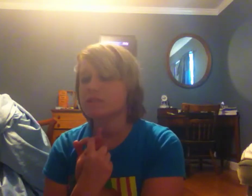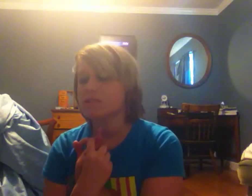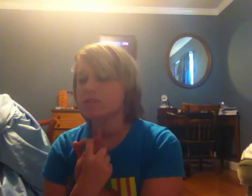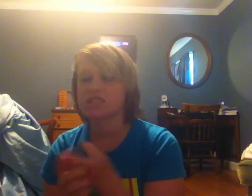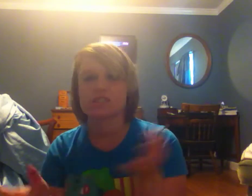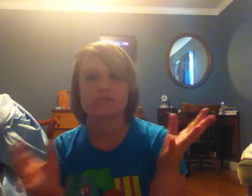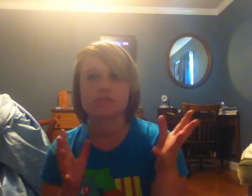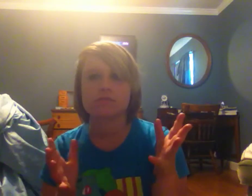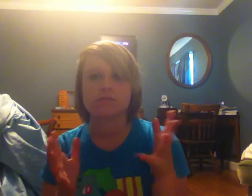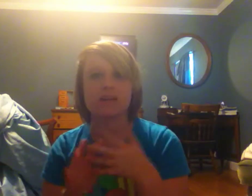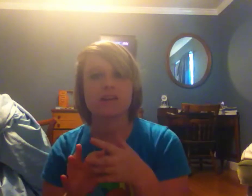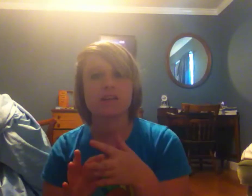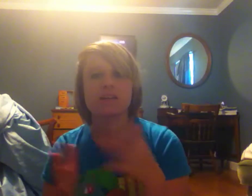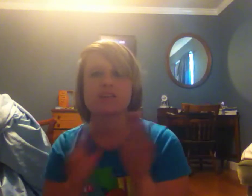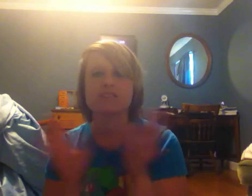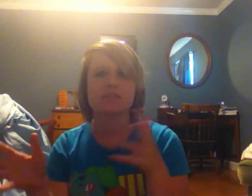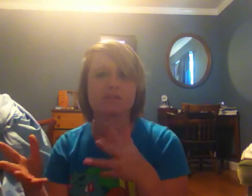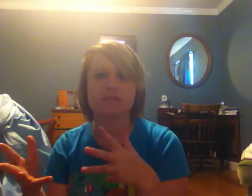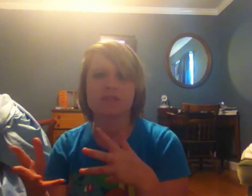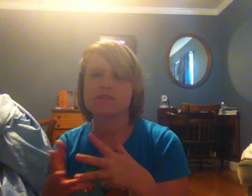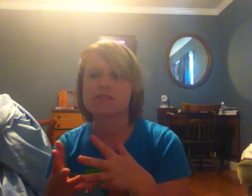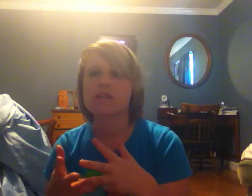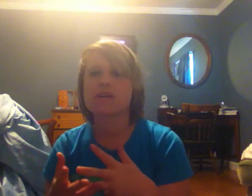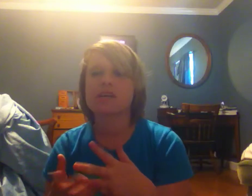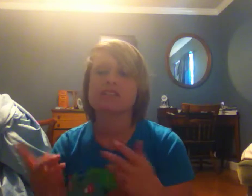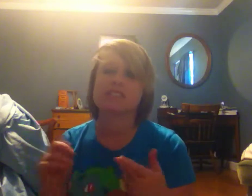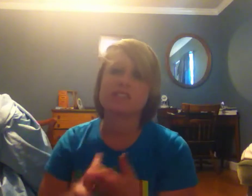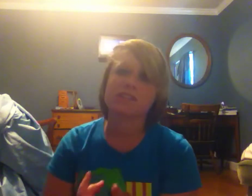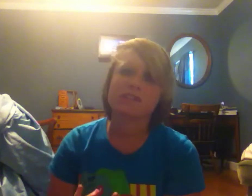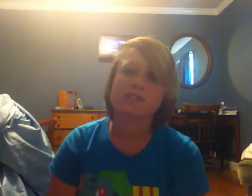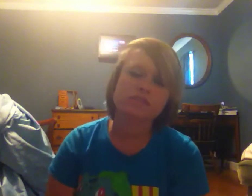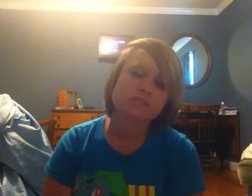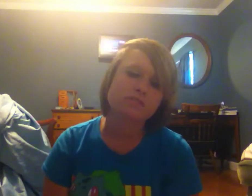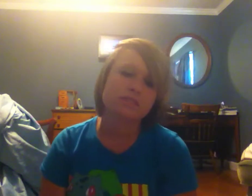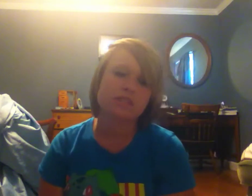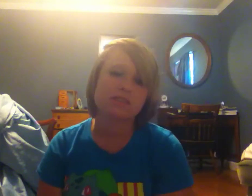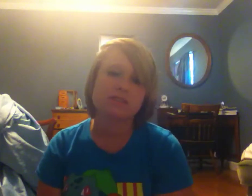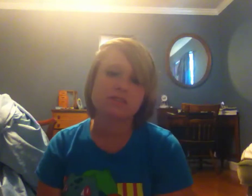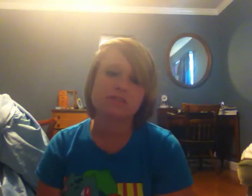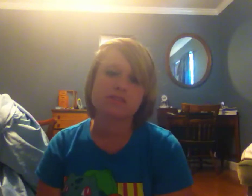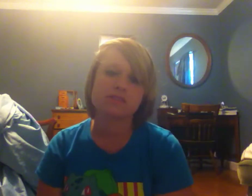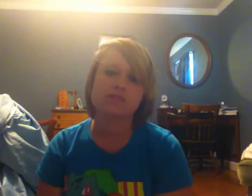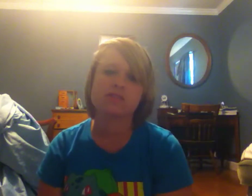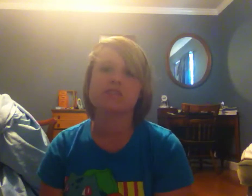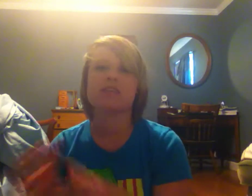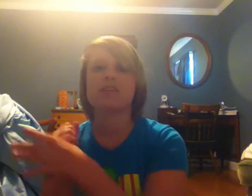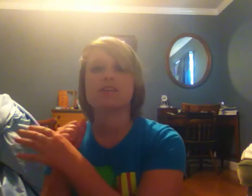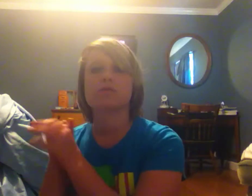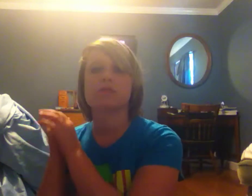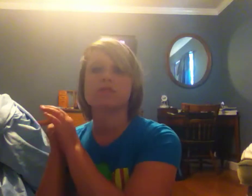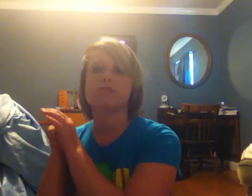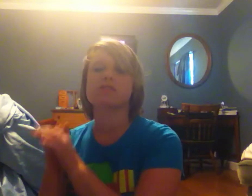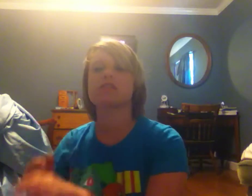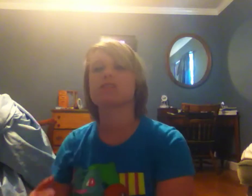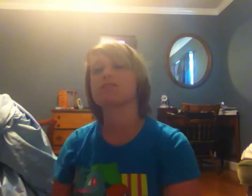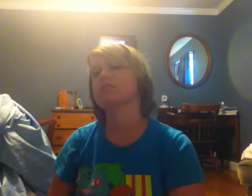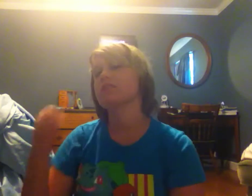things, I guess it goes with geeks. You got your nerds, you got your techno gizzards, you got your